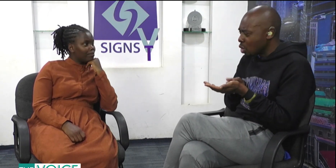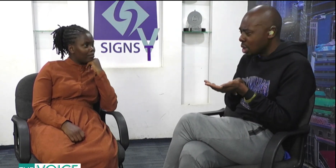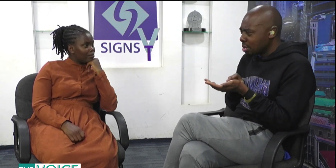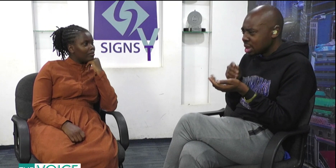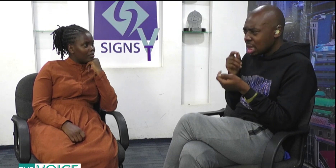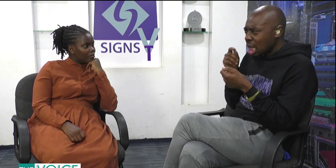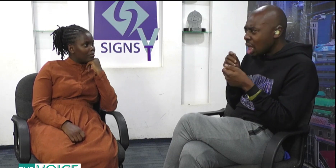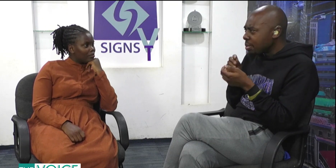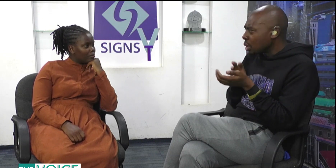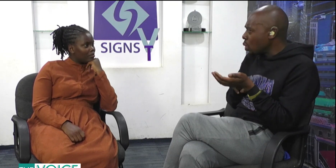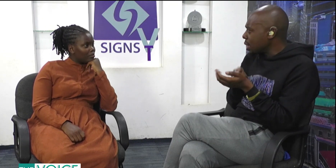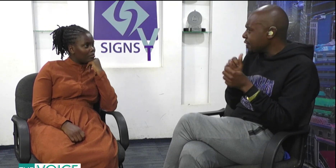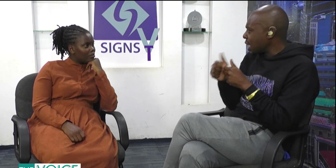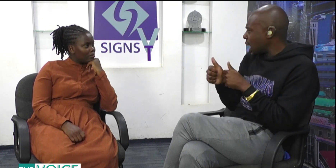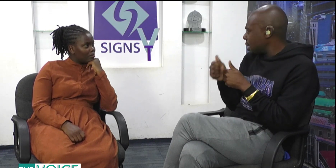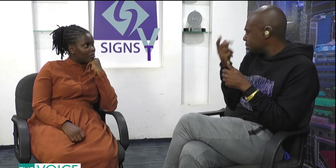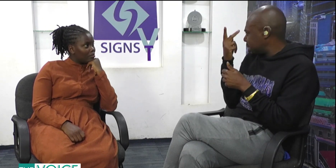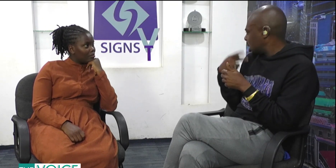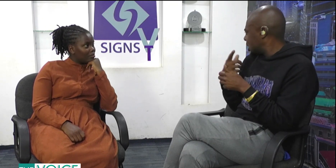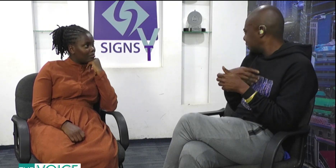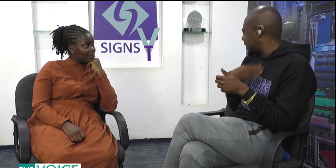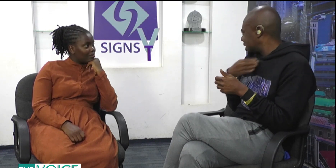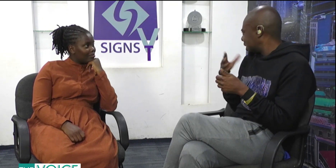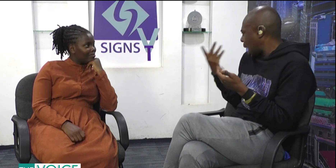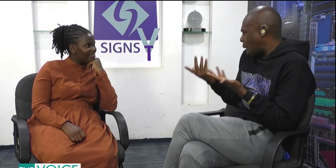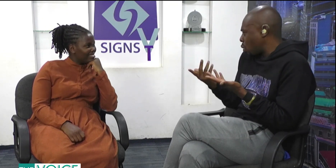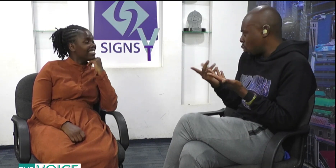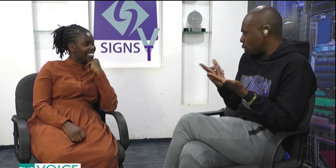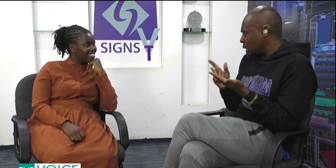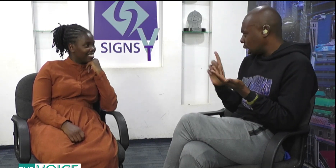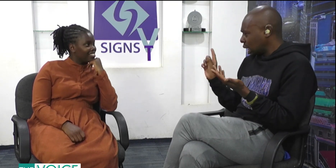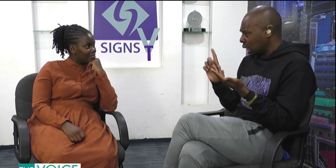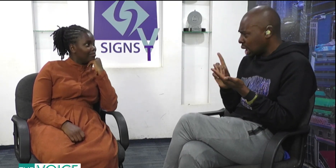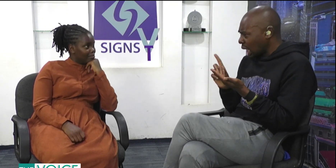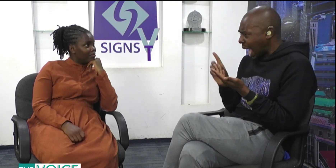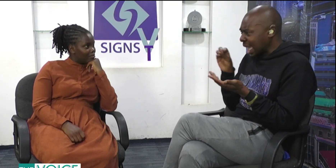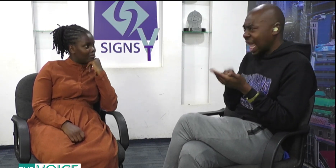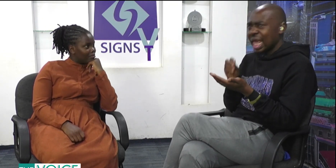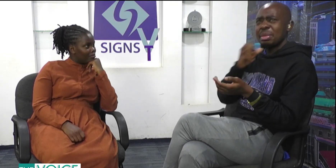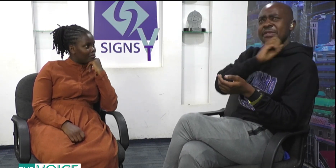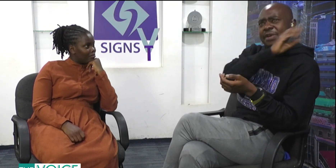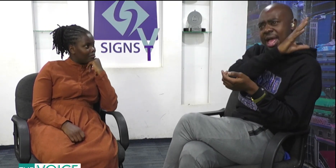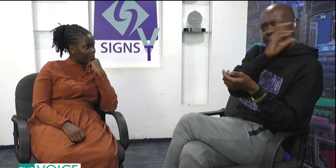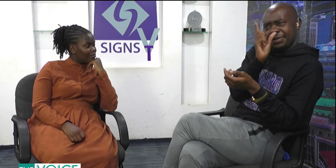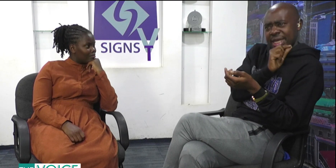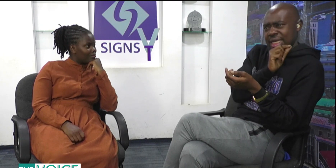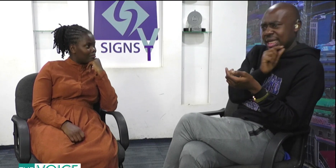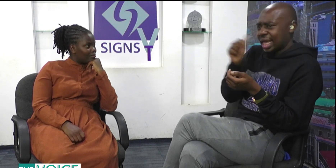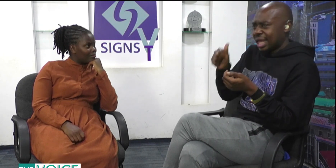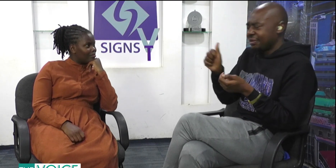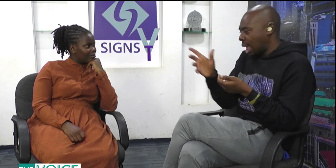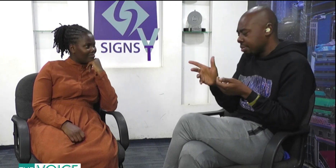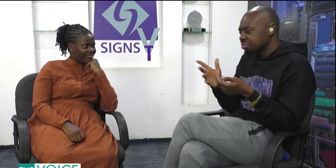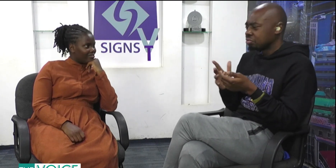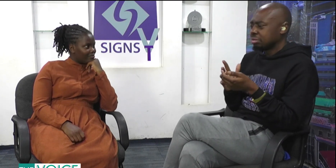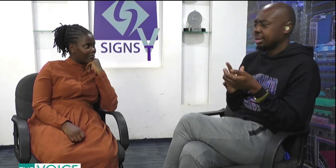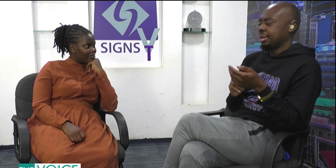So they insisted that I should go in Migori, and Migori was very far. I can't be going to Migori and coming back